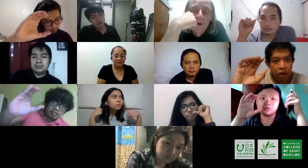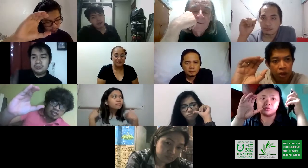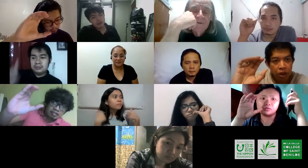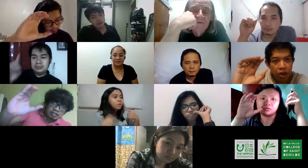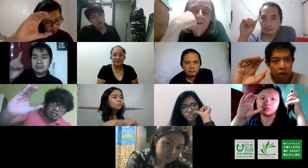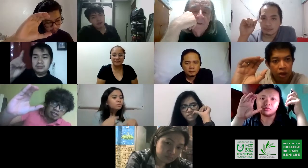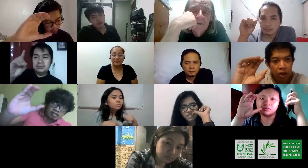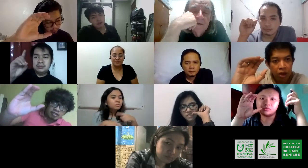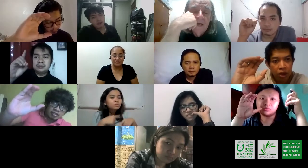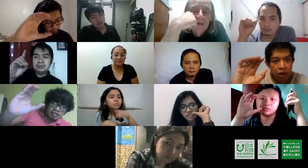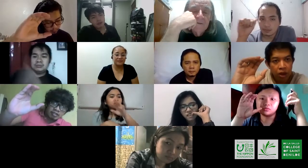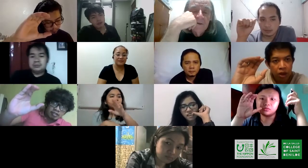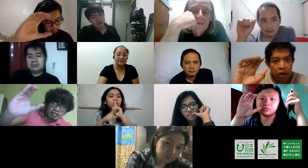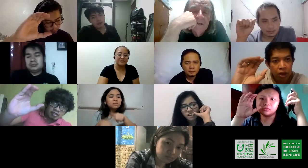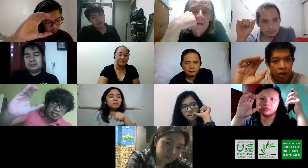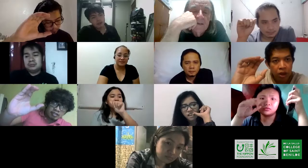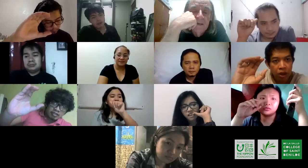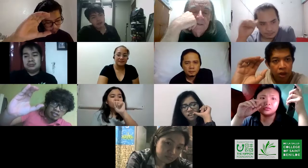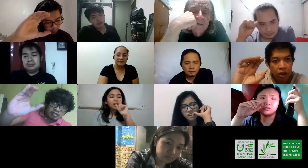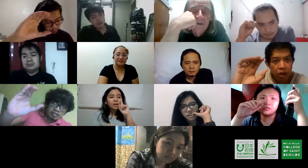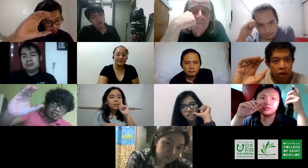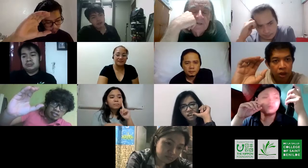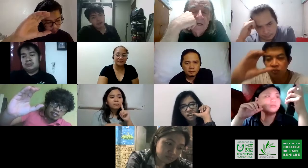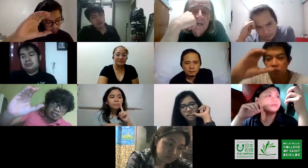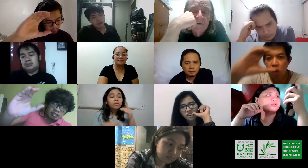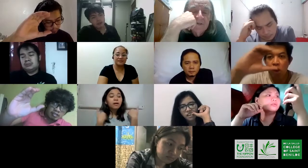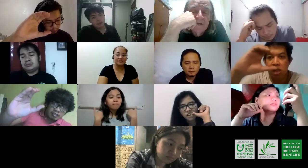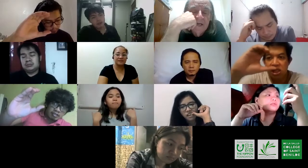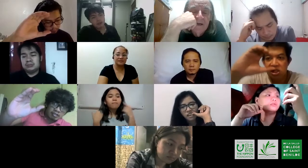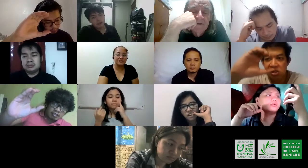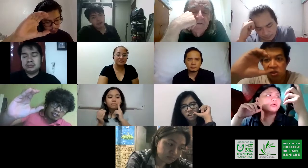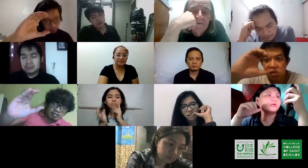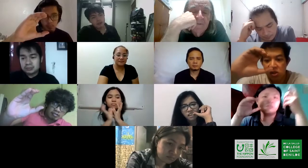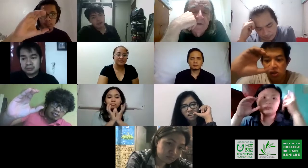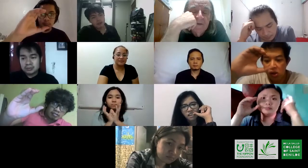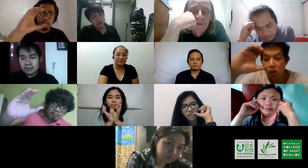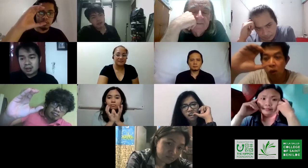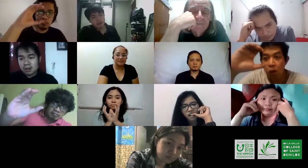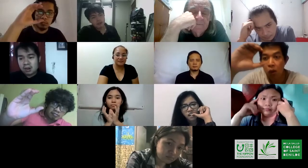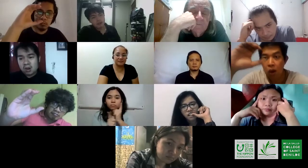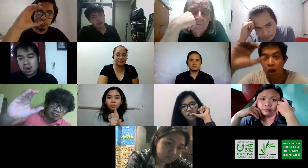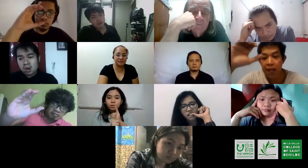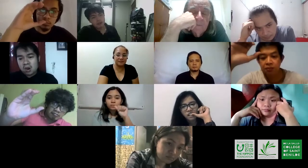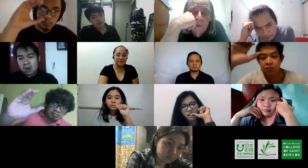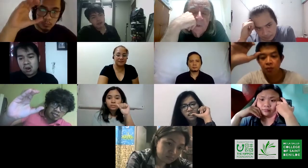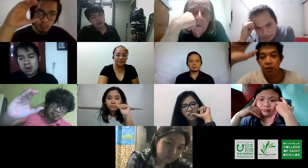So Martha's Vineyard has or has not, it does have a sign language. Does it have a deaf community?